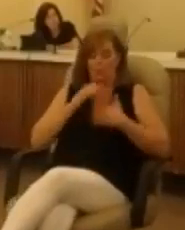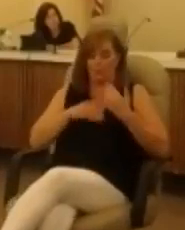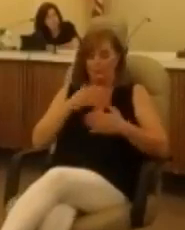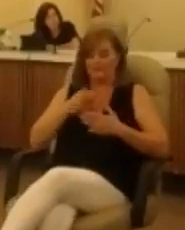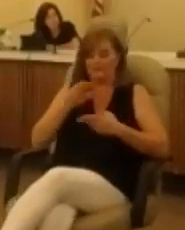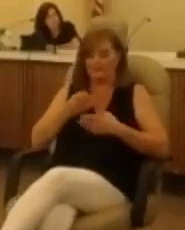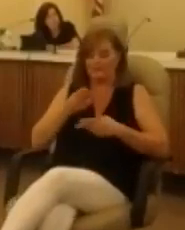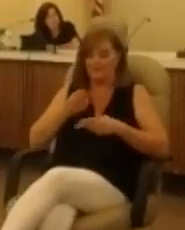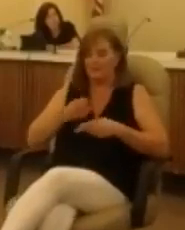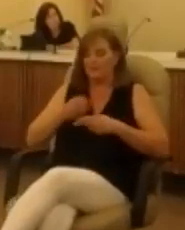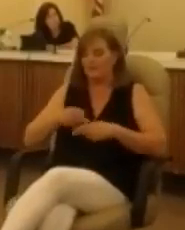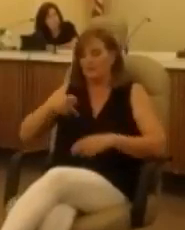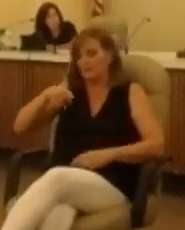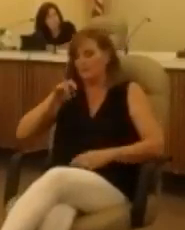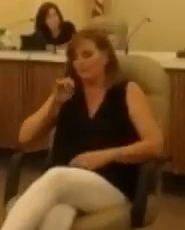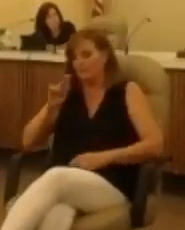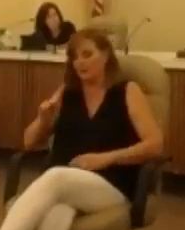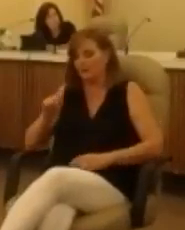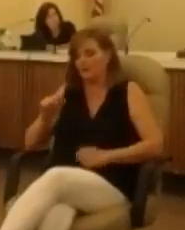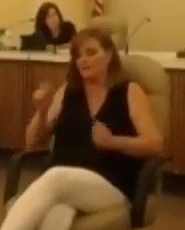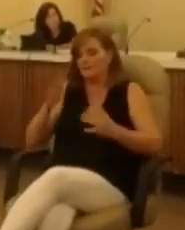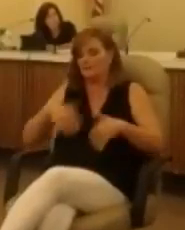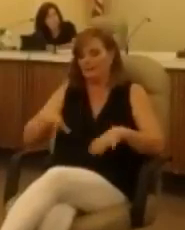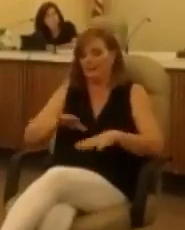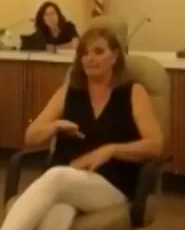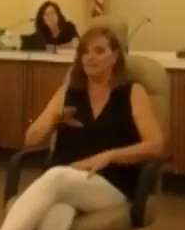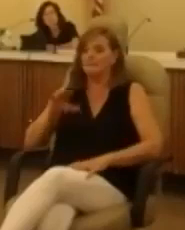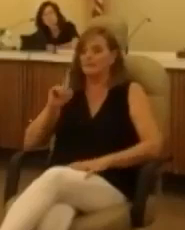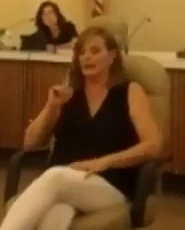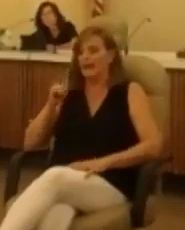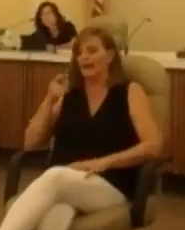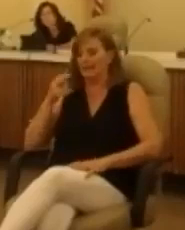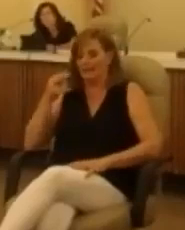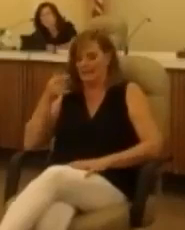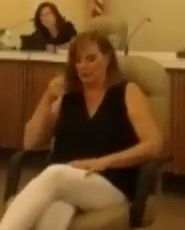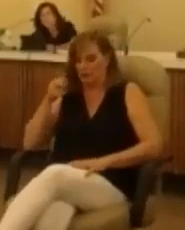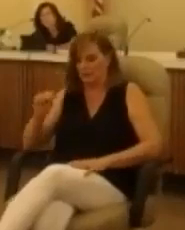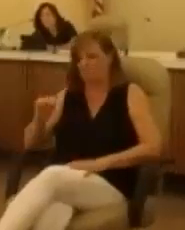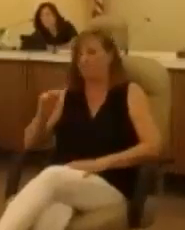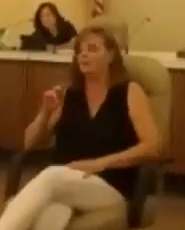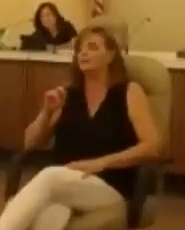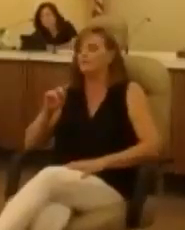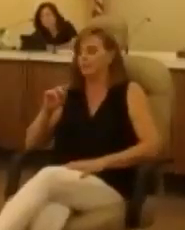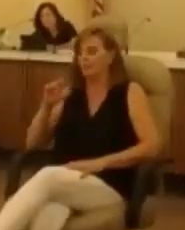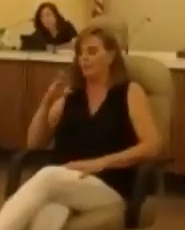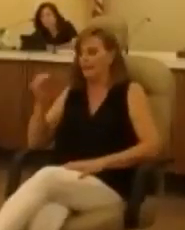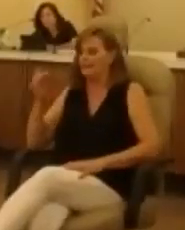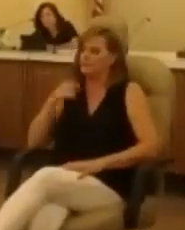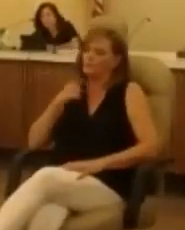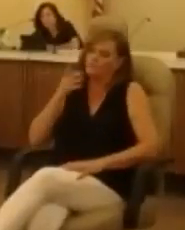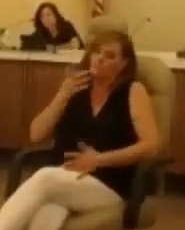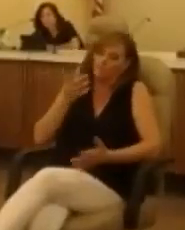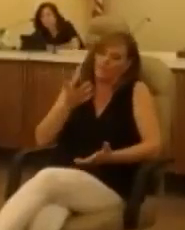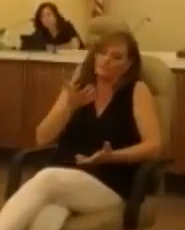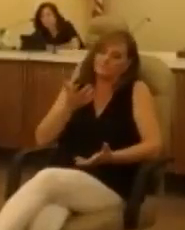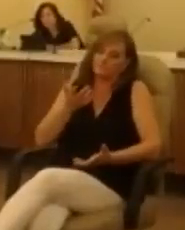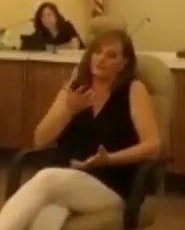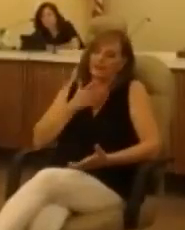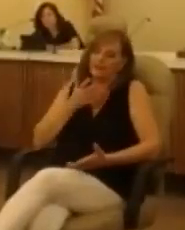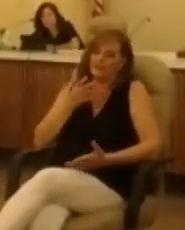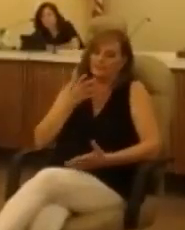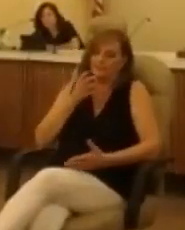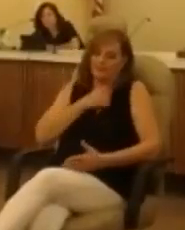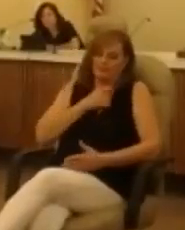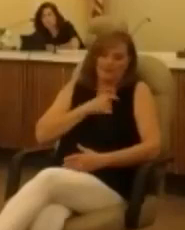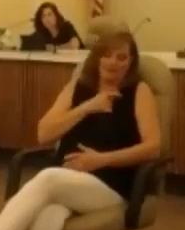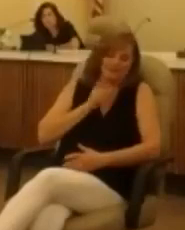parkland alienation. So that's when you go to the legislature? That's when you go to the legislature. Okay. And so I guess what we're looking at now is either we